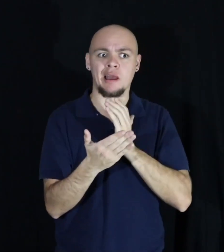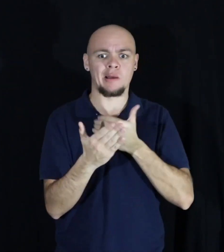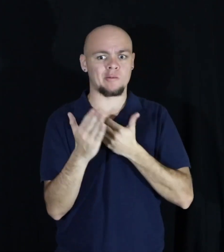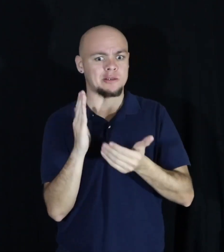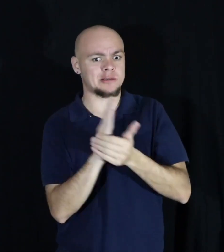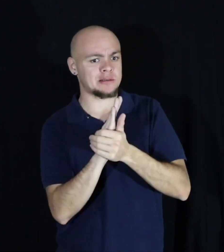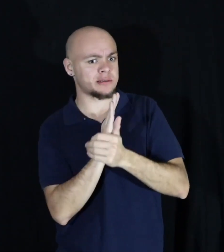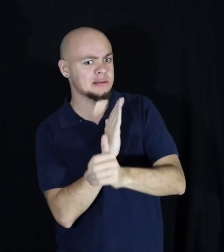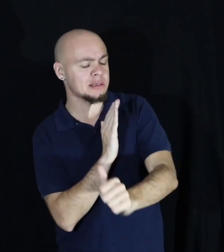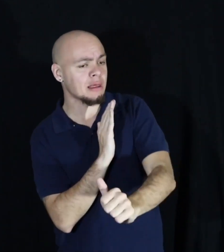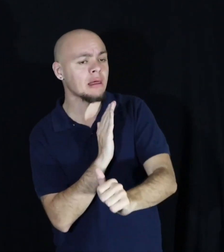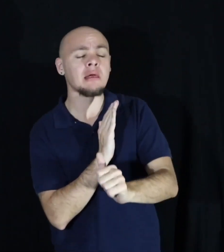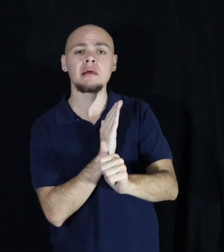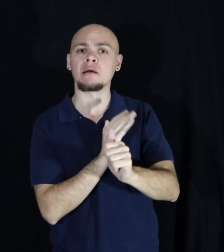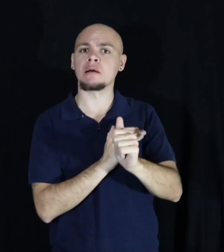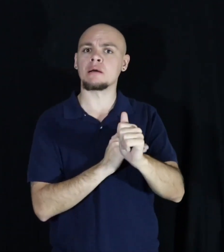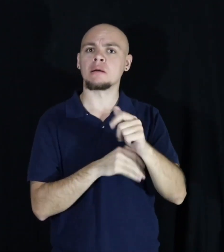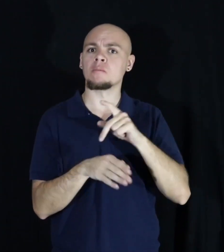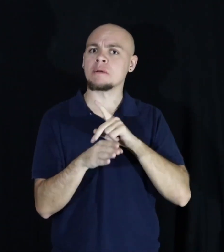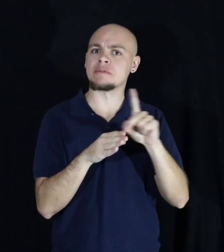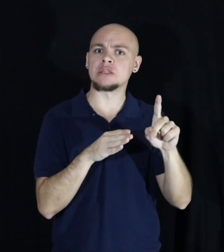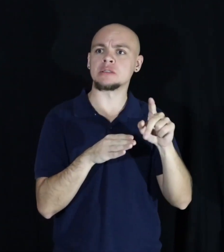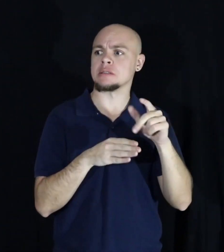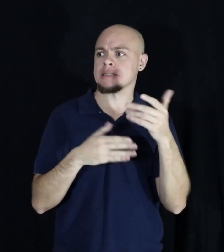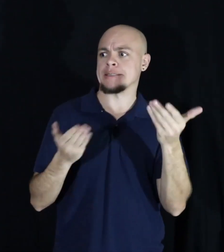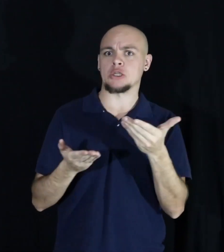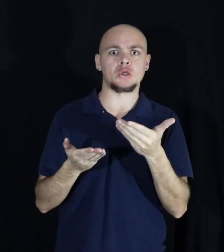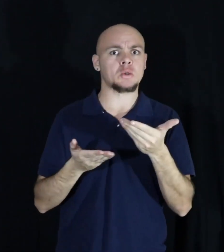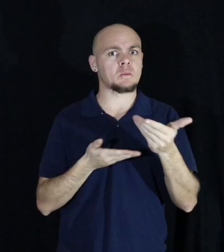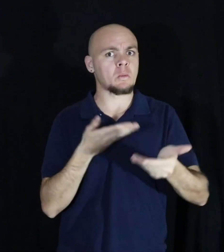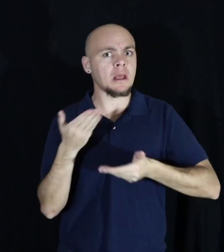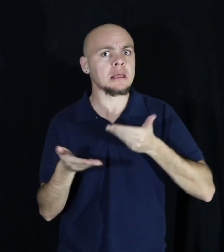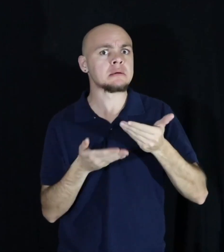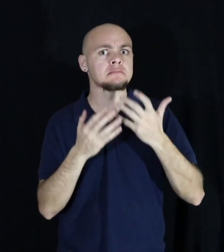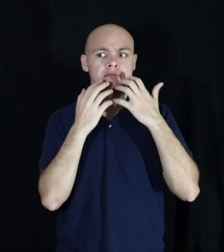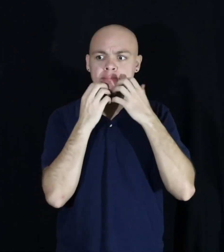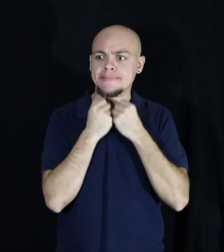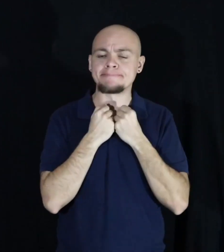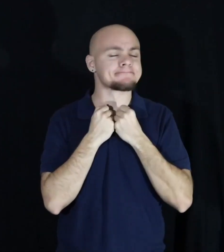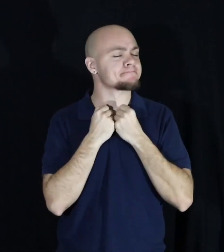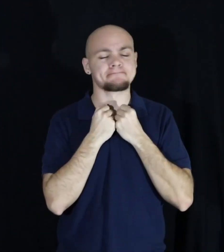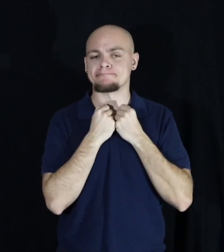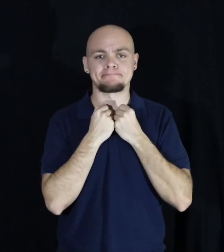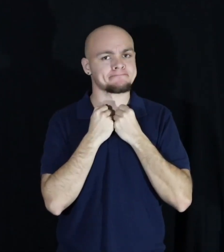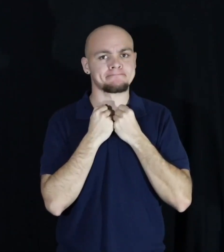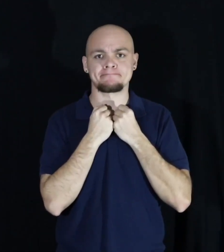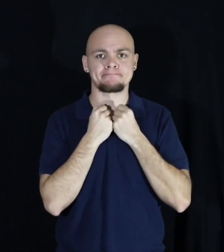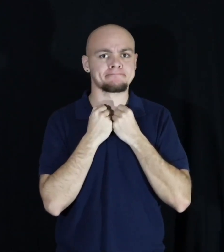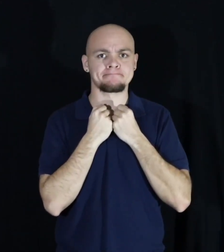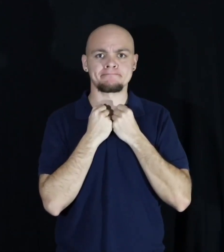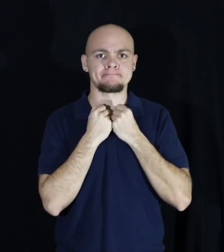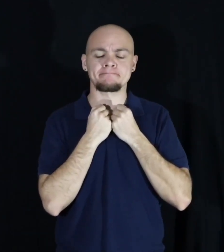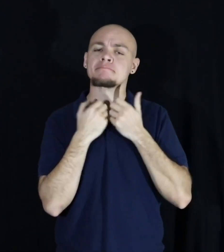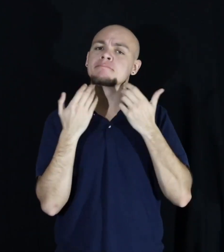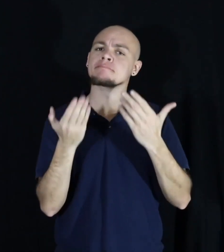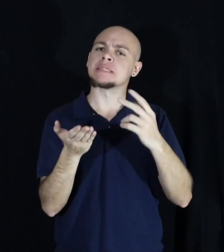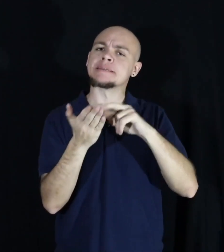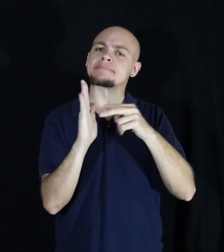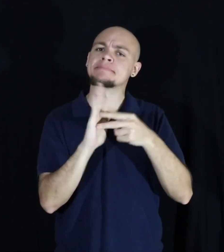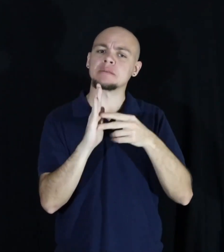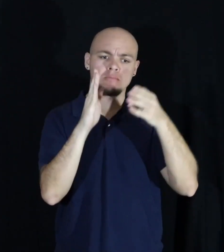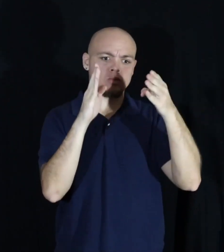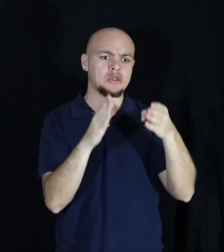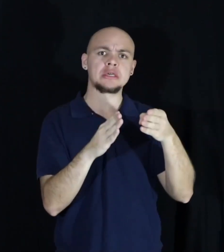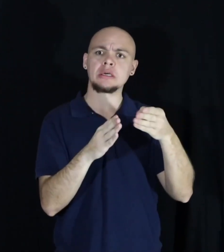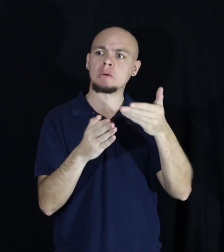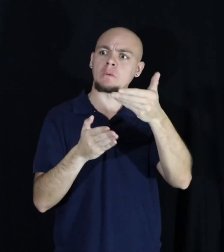and profession are not welcomed and valued. So what it means for someone to welcome